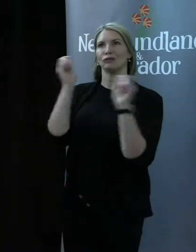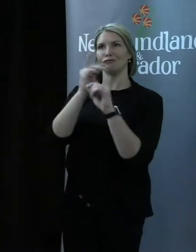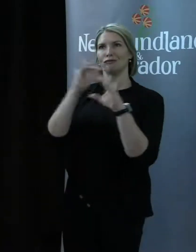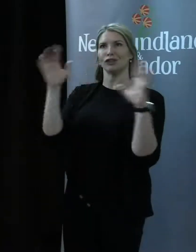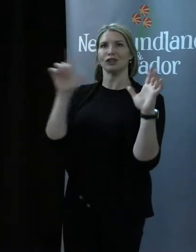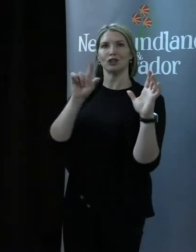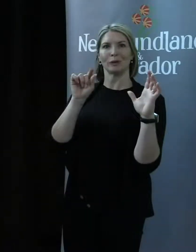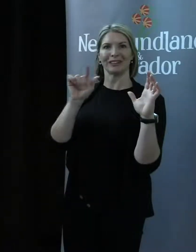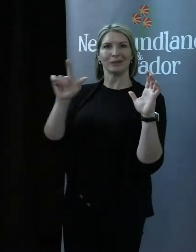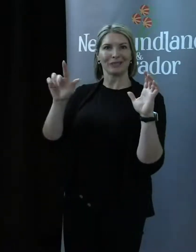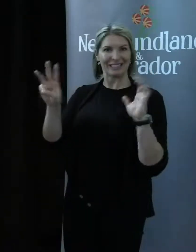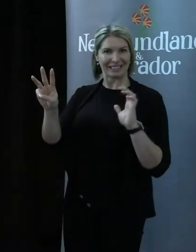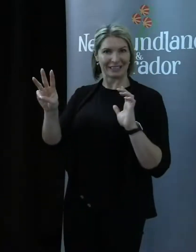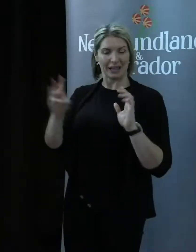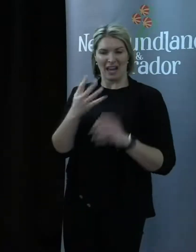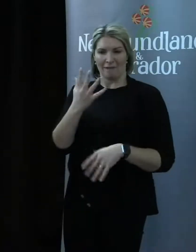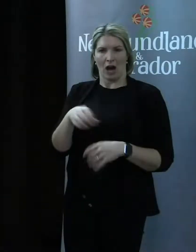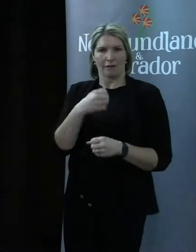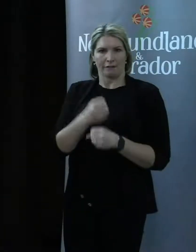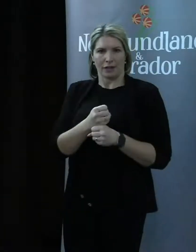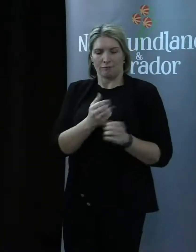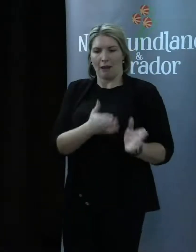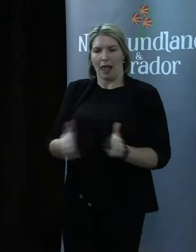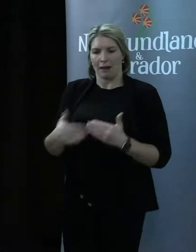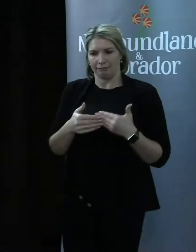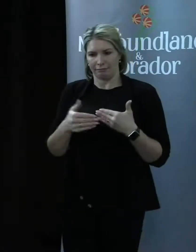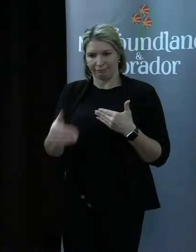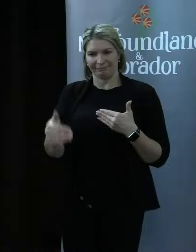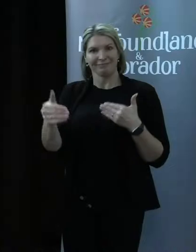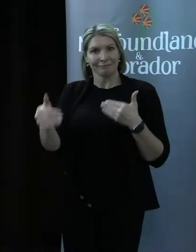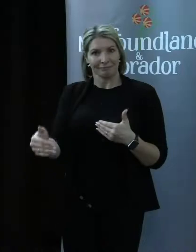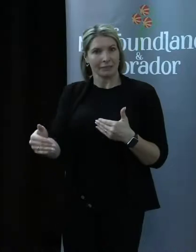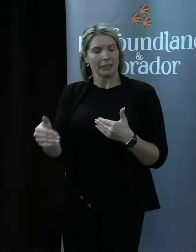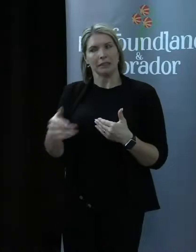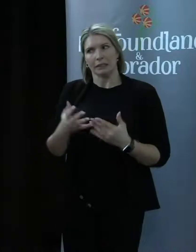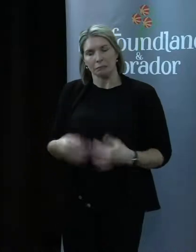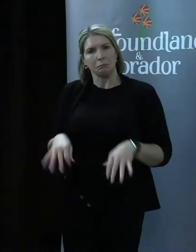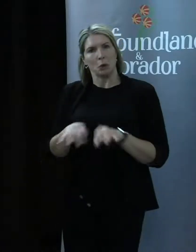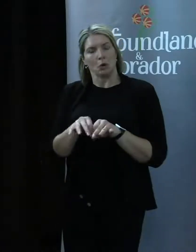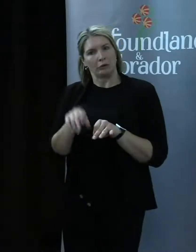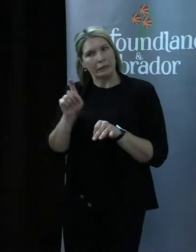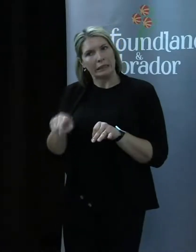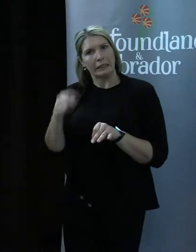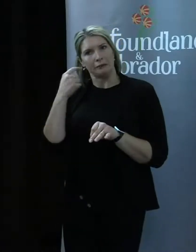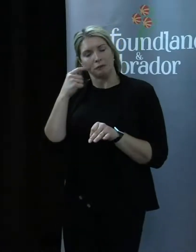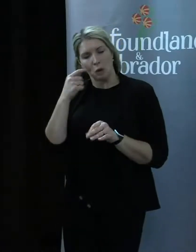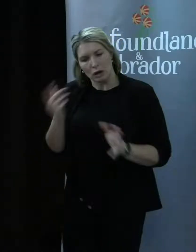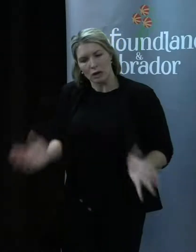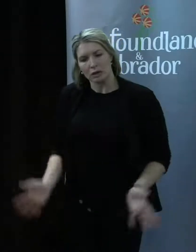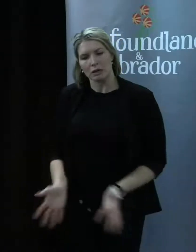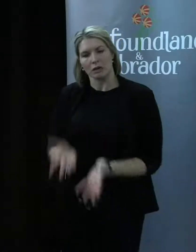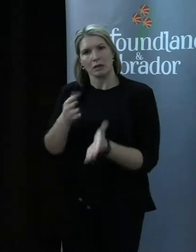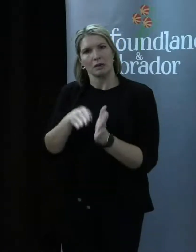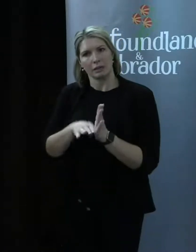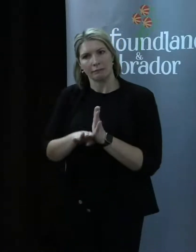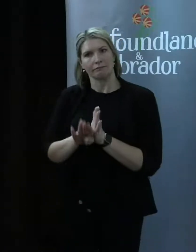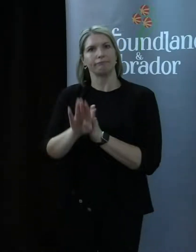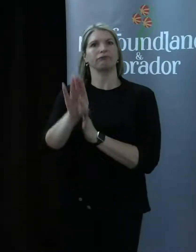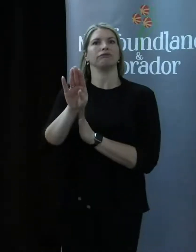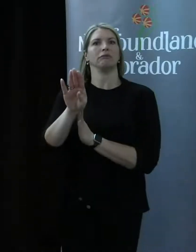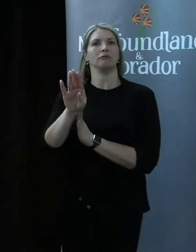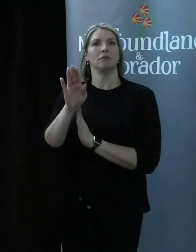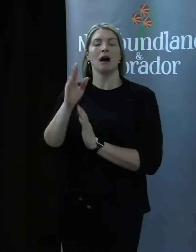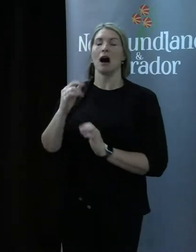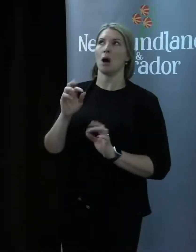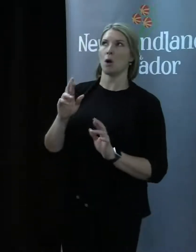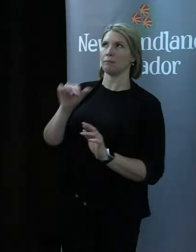5-year strategic plan is vital for our industry, for its continued recovery following the challenges we faced during COVID-19. We're never saying